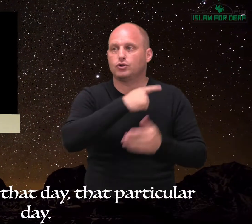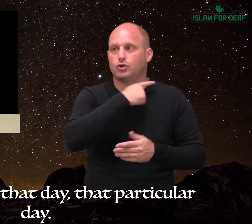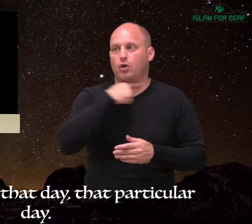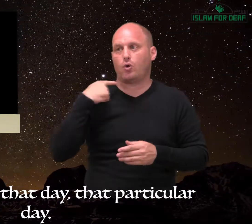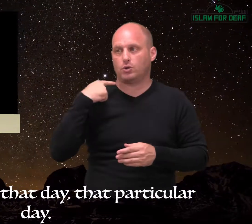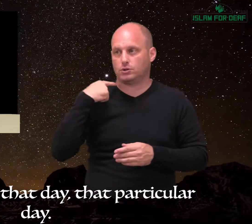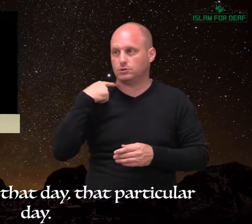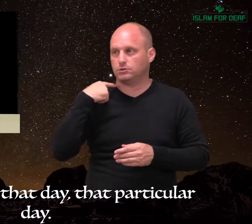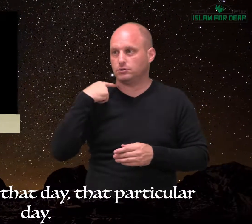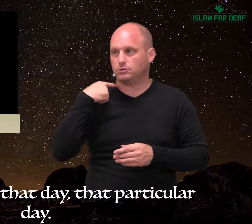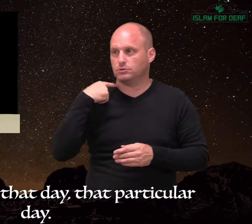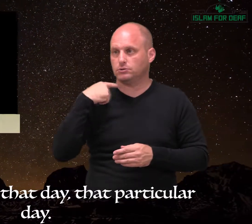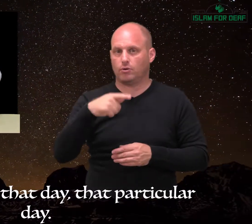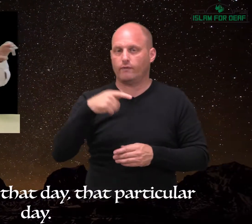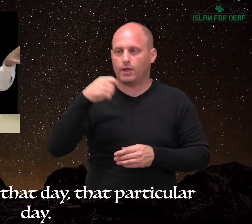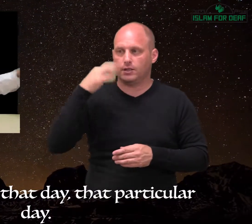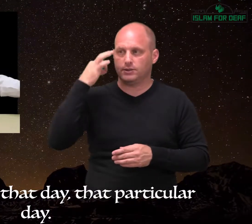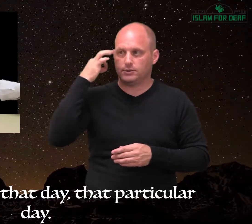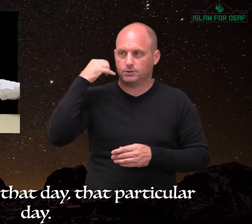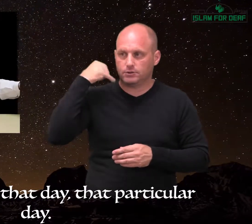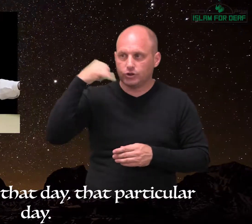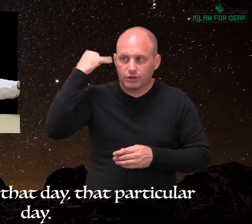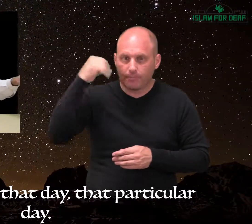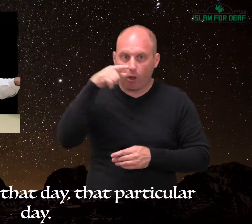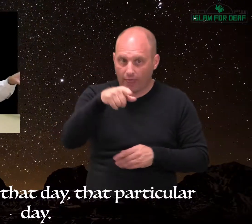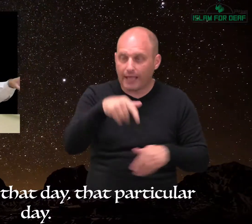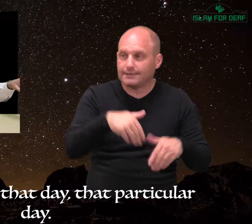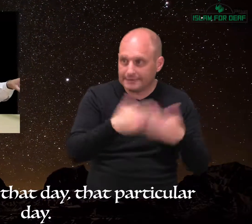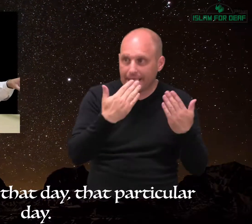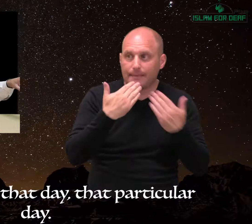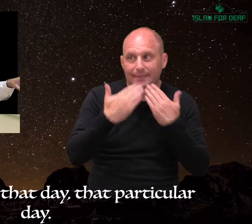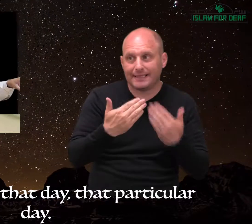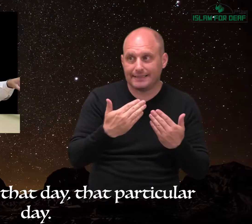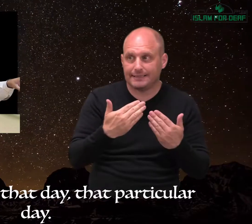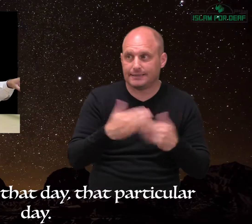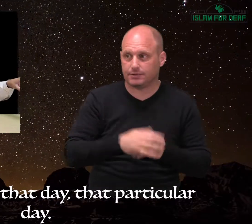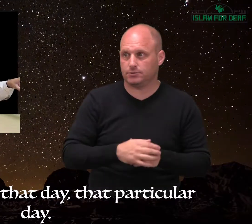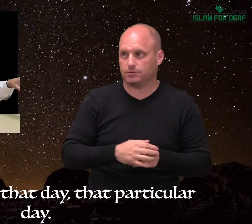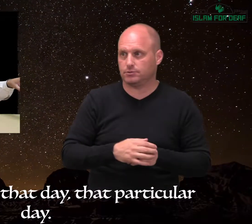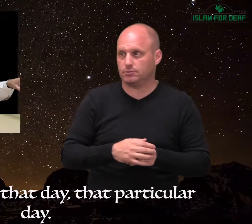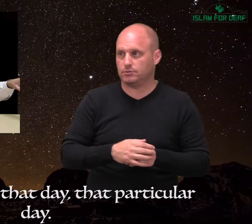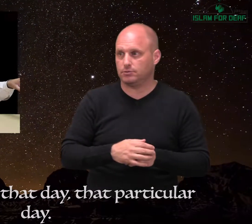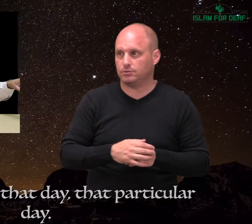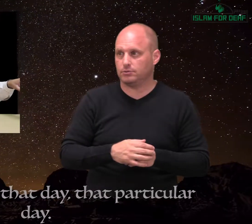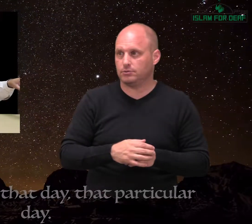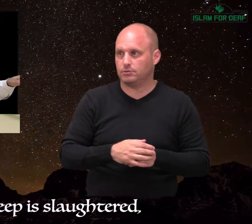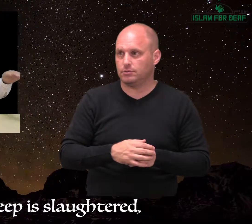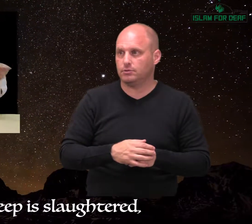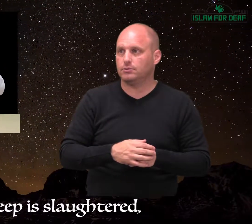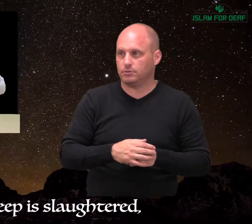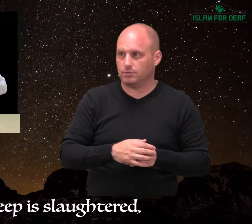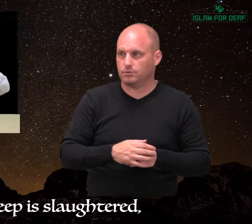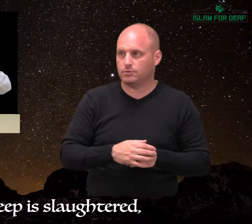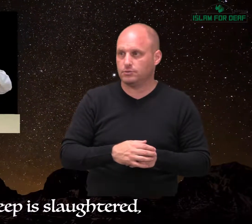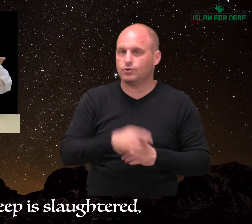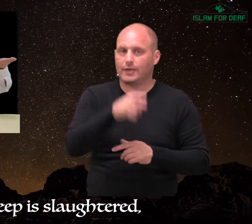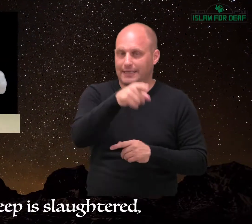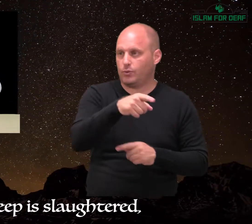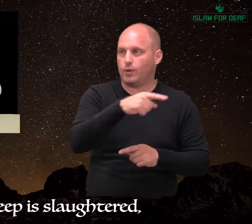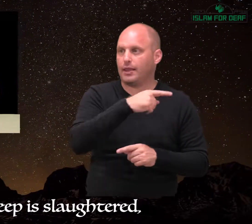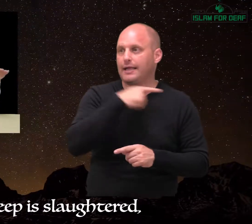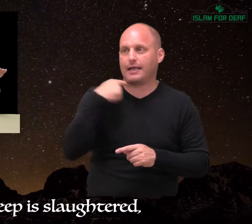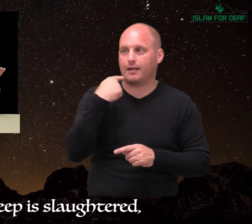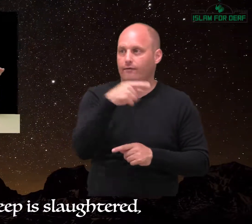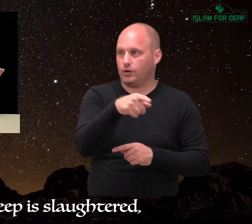of the sheep on that day, on that particular day. Okay, and that